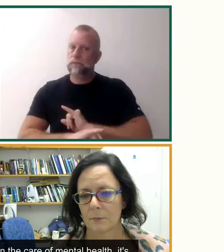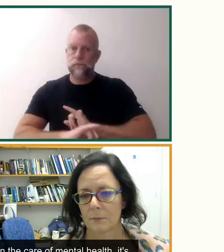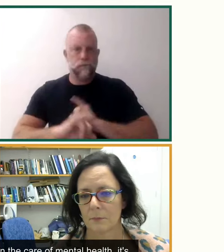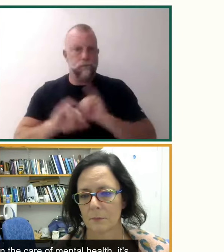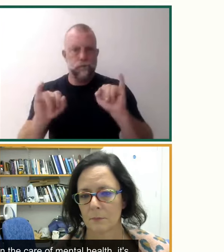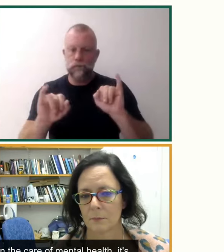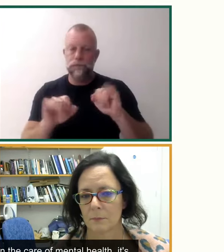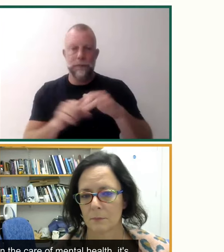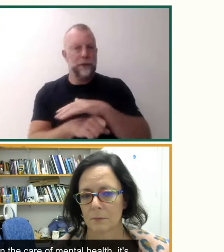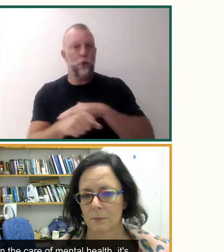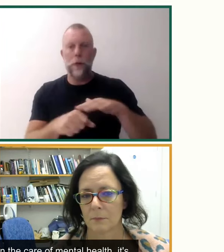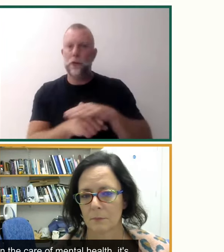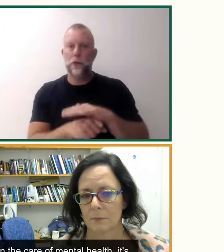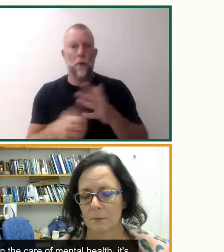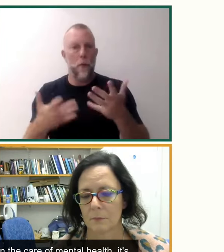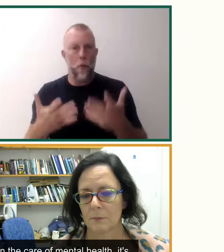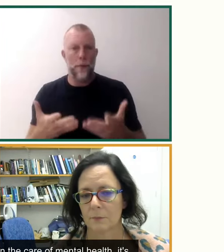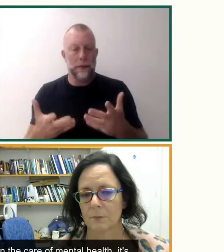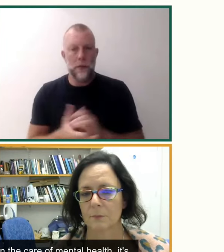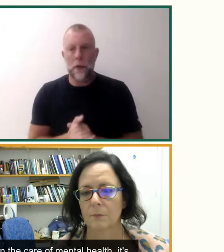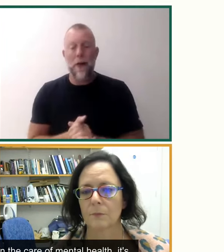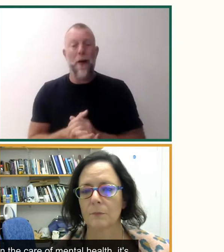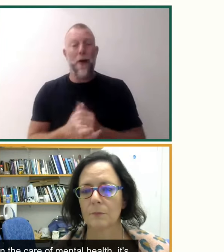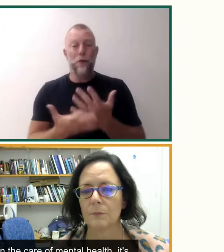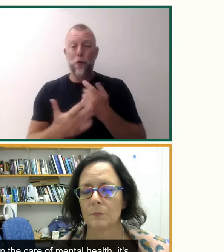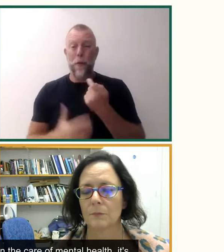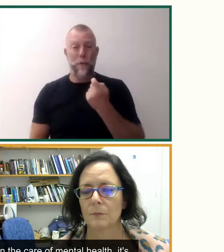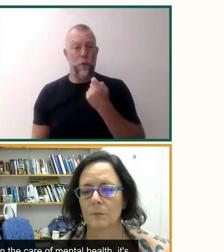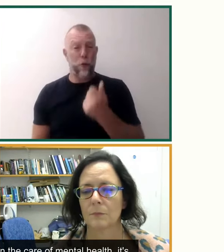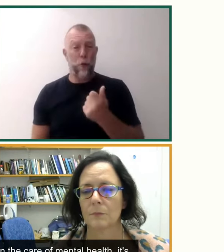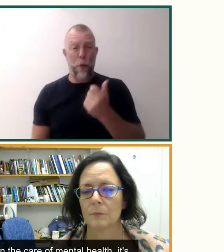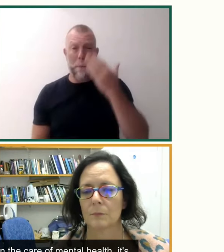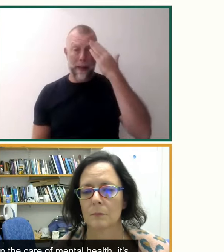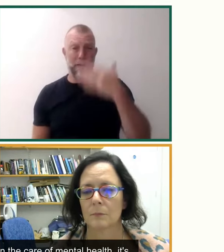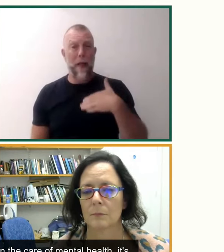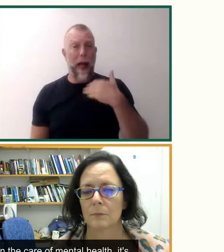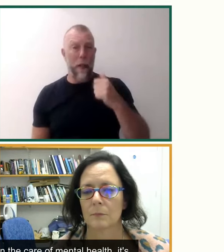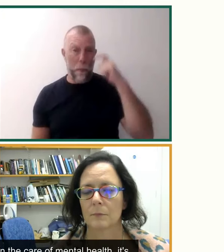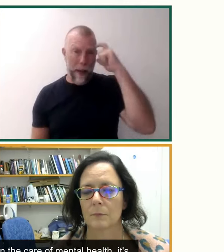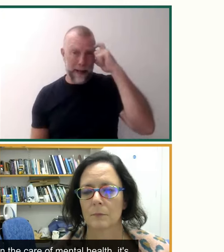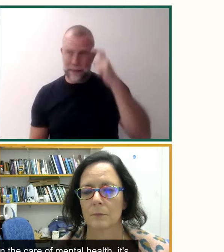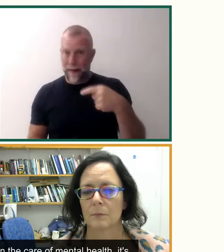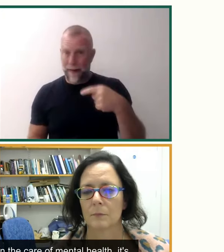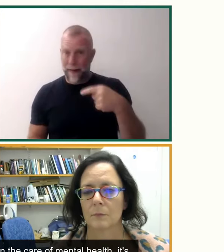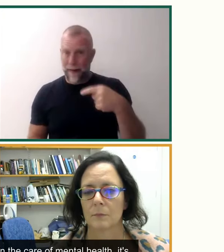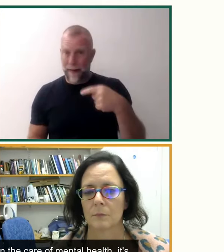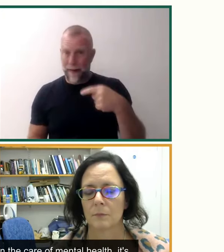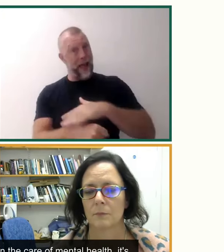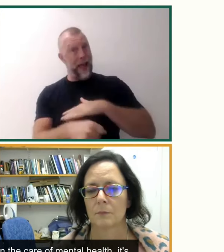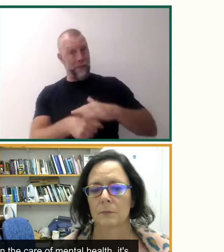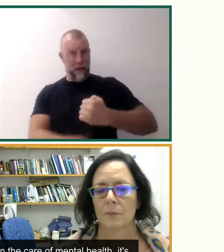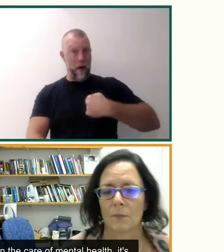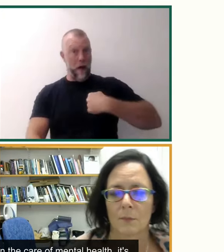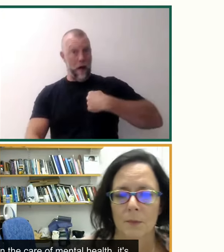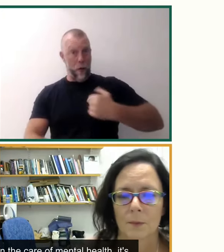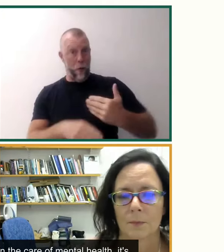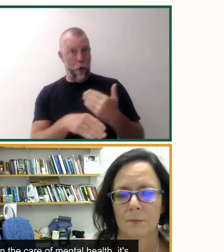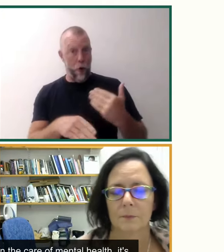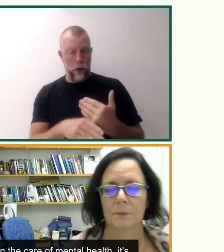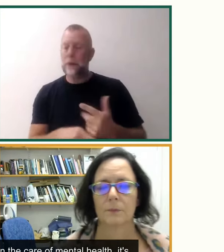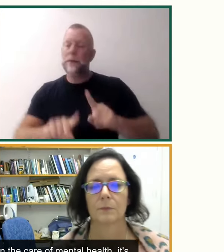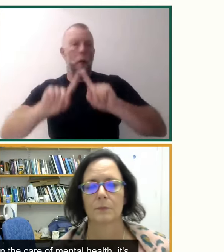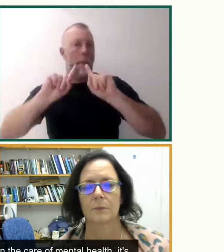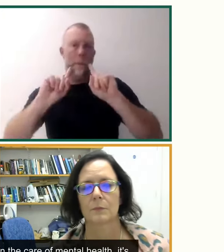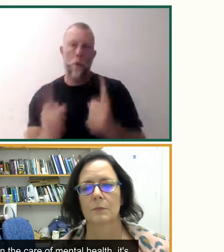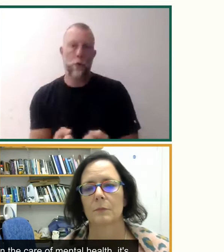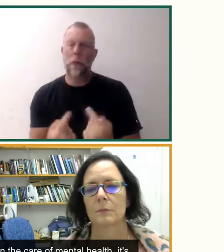situation right now where there are so few mental health beds available in the area where I work that it is impossible for me